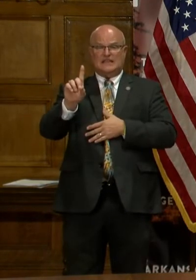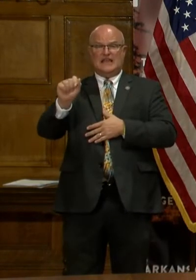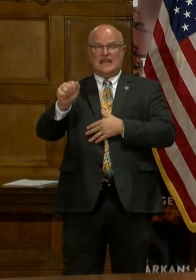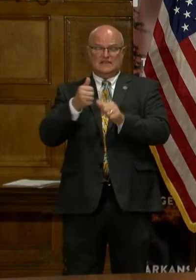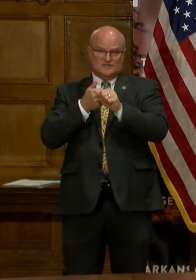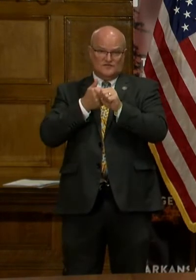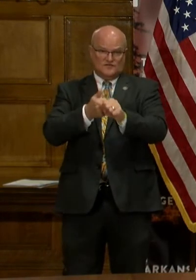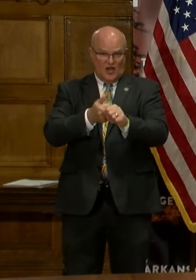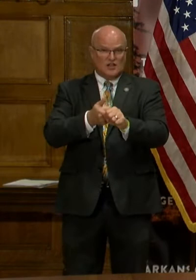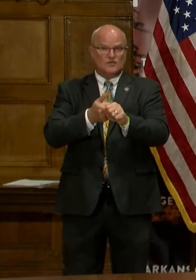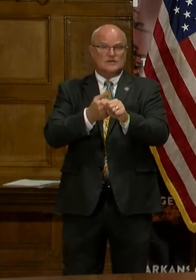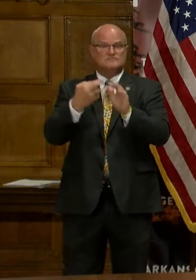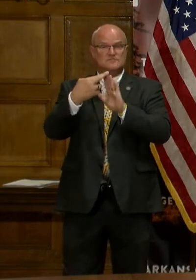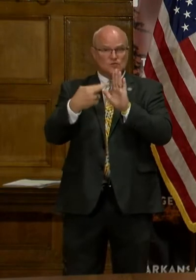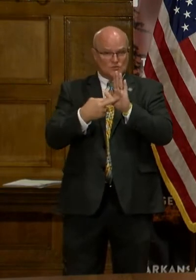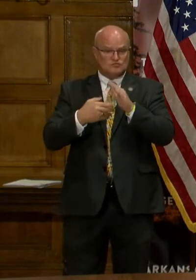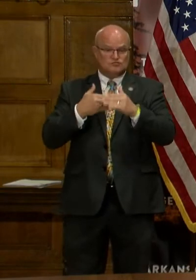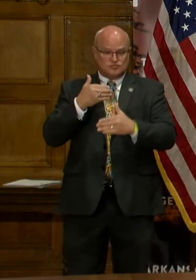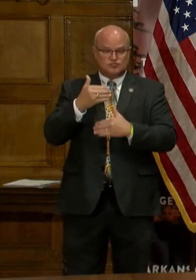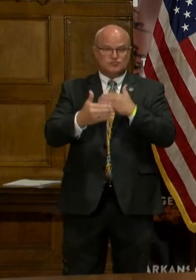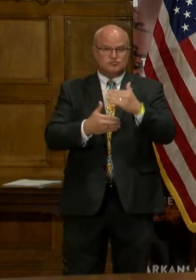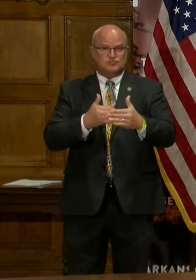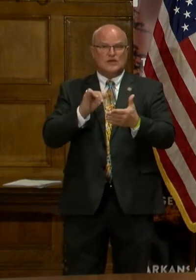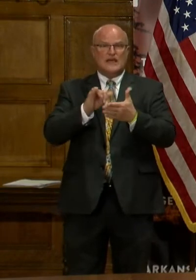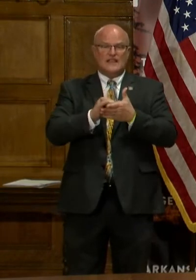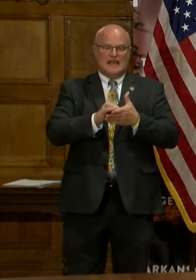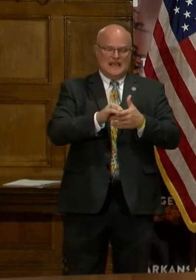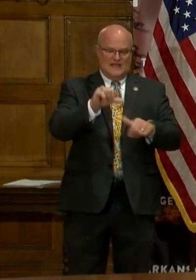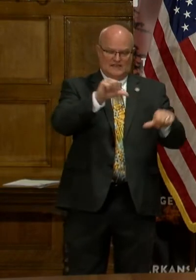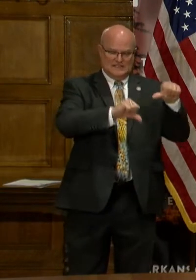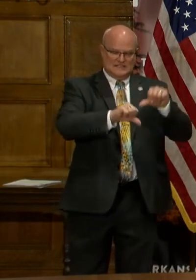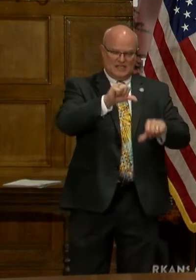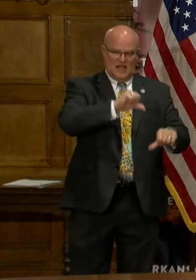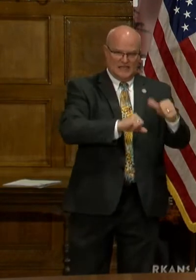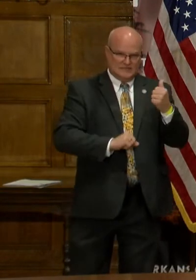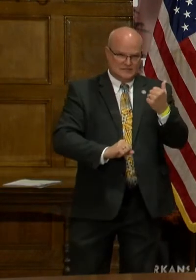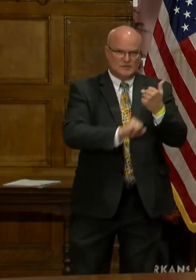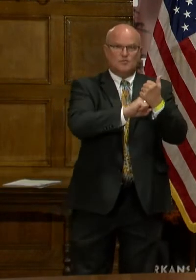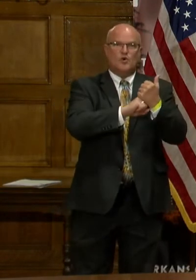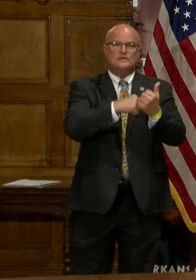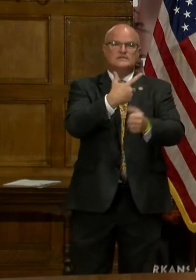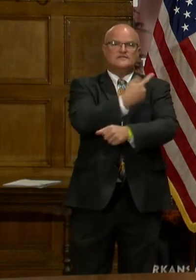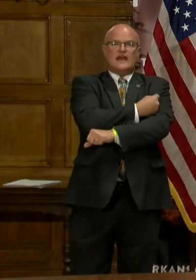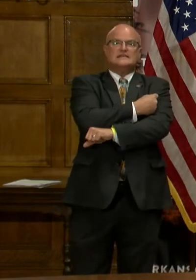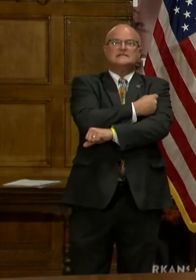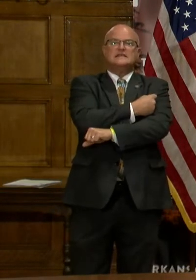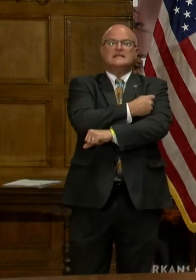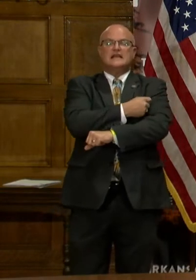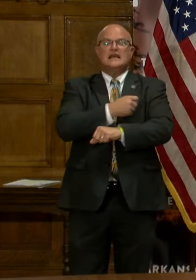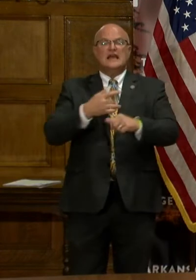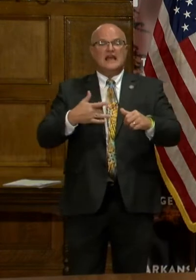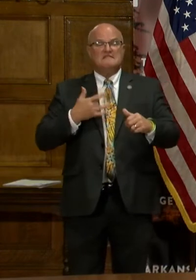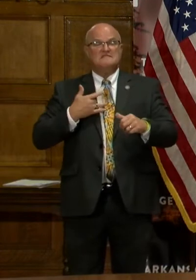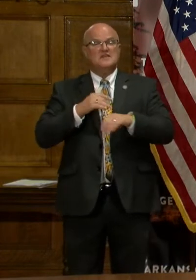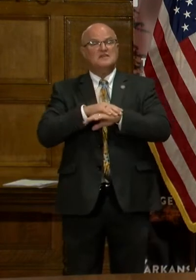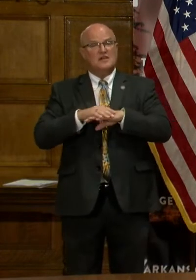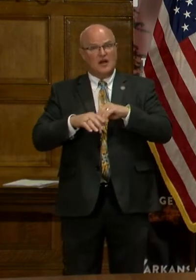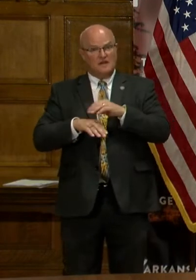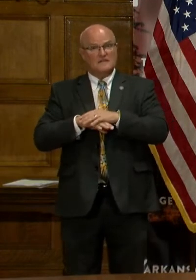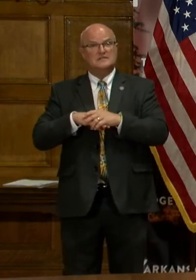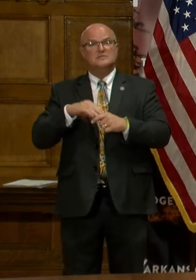following all of their protocols, that the science backs it up, and that, they can feel comfortable